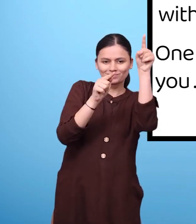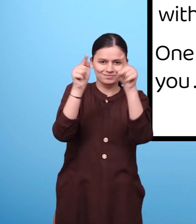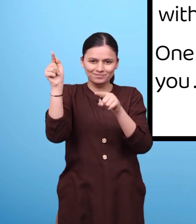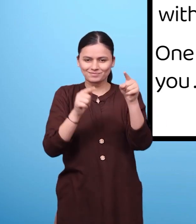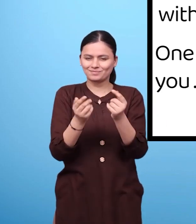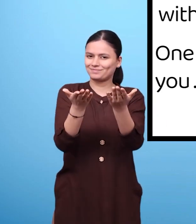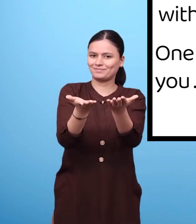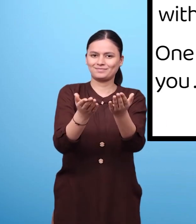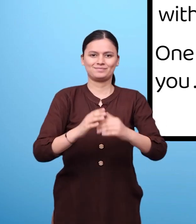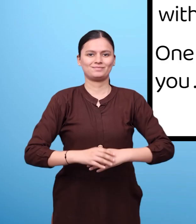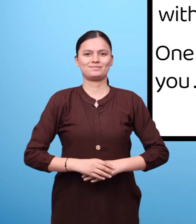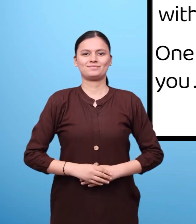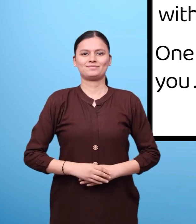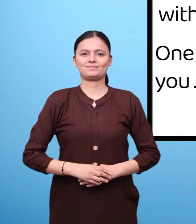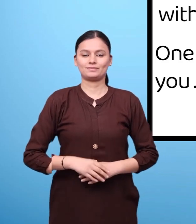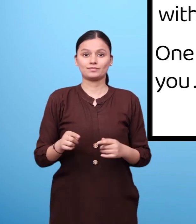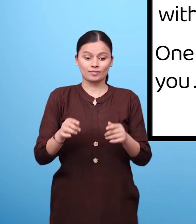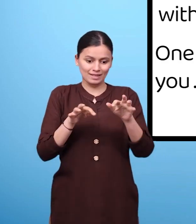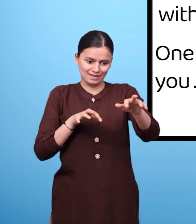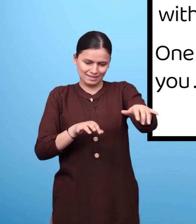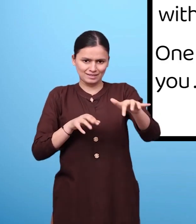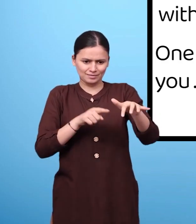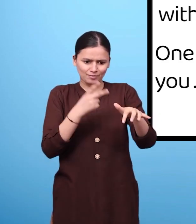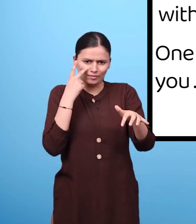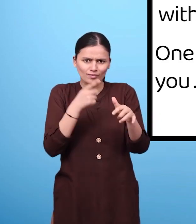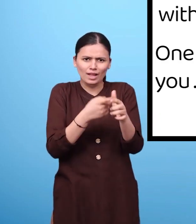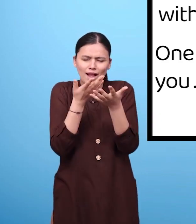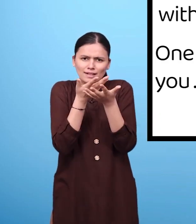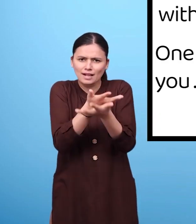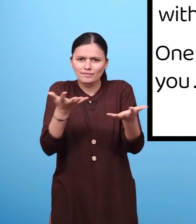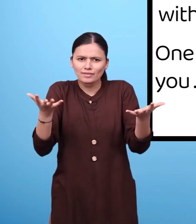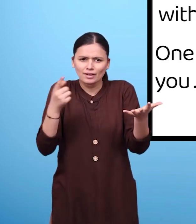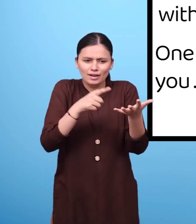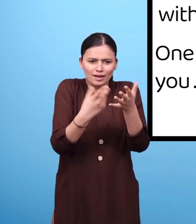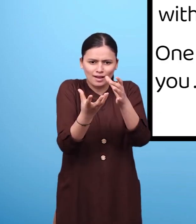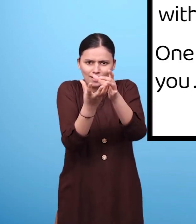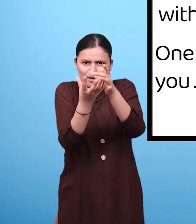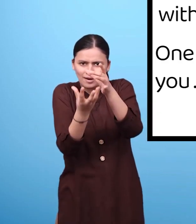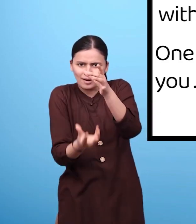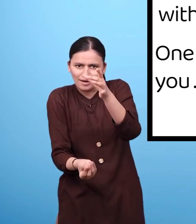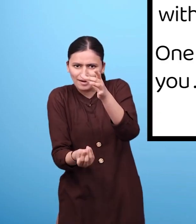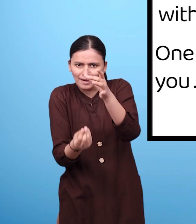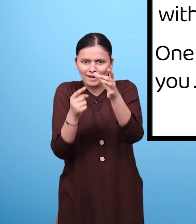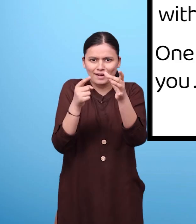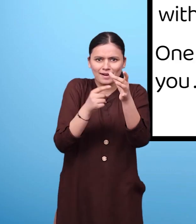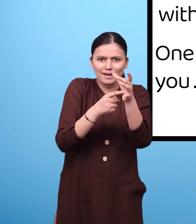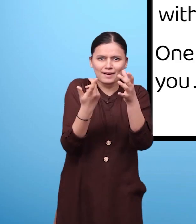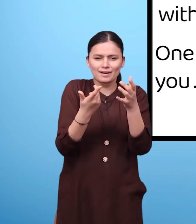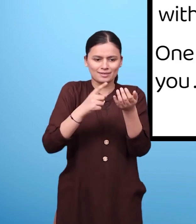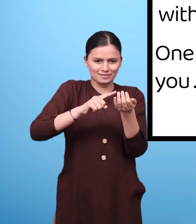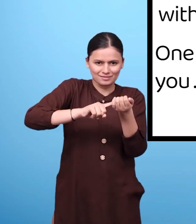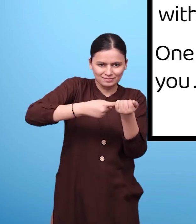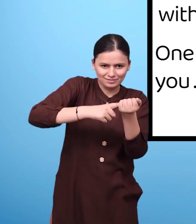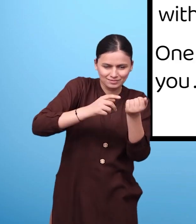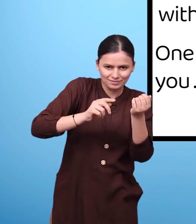1 has been done for you. The musical instrument shehnai and the object paper cone has a